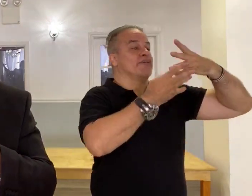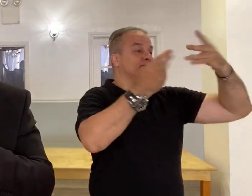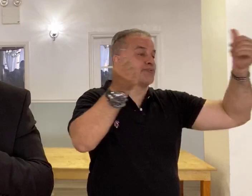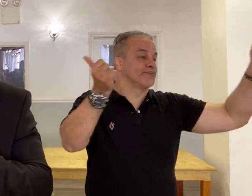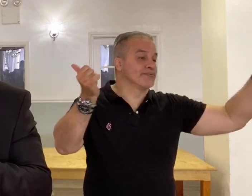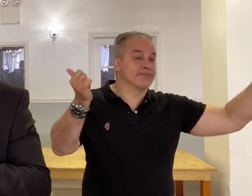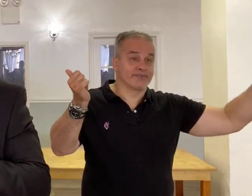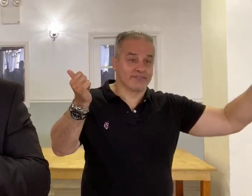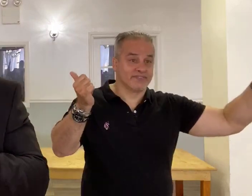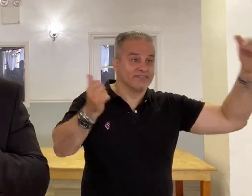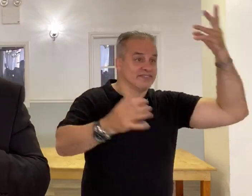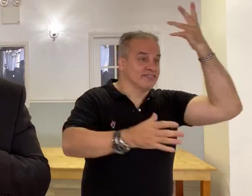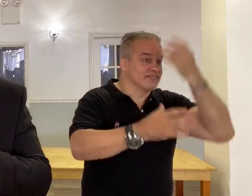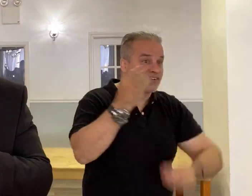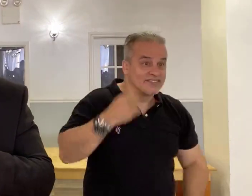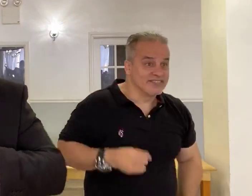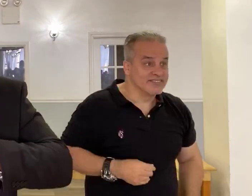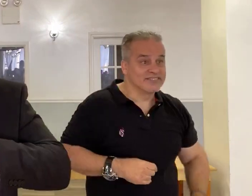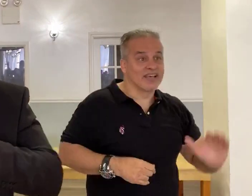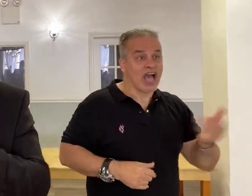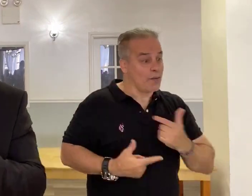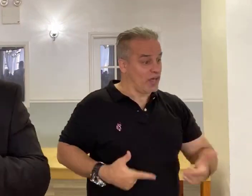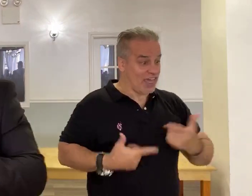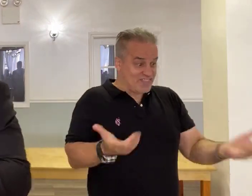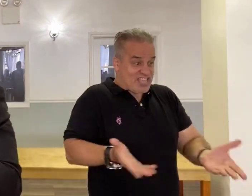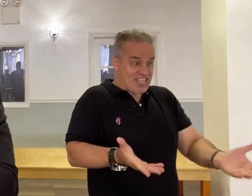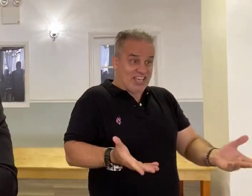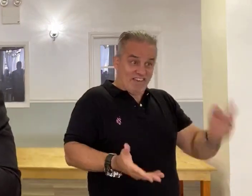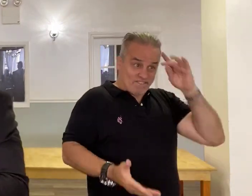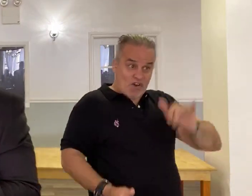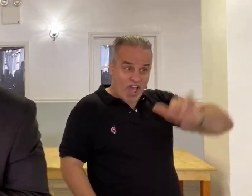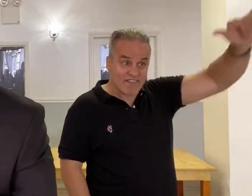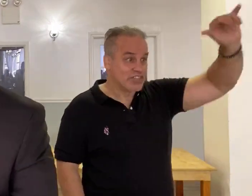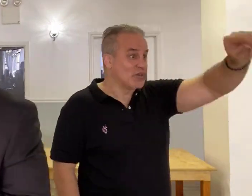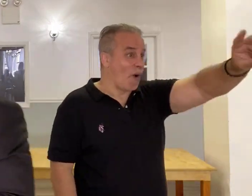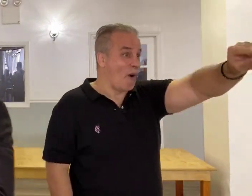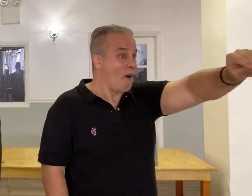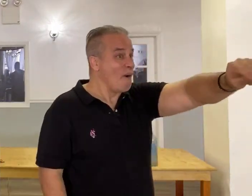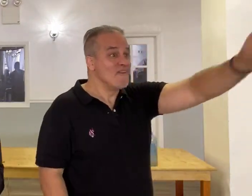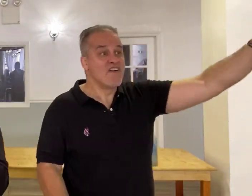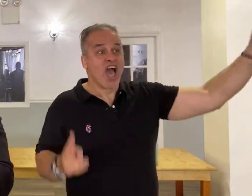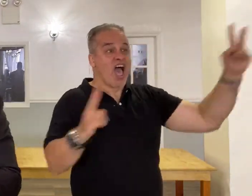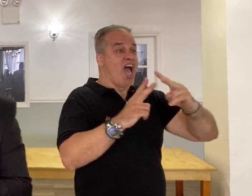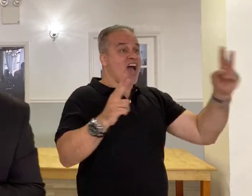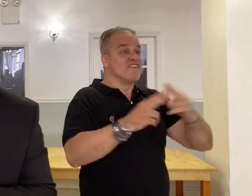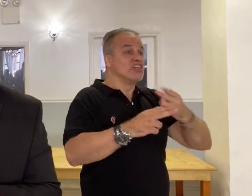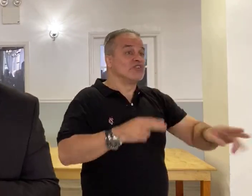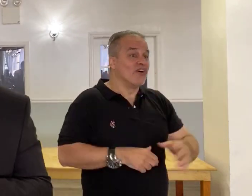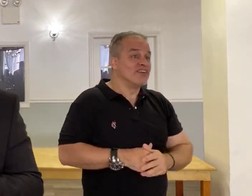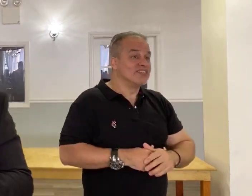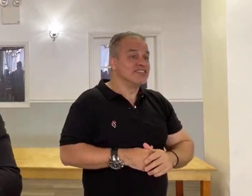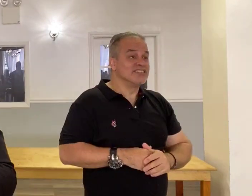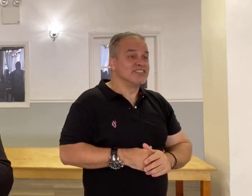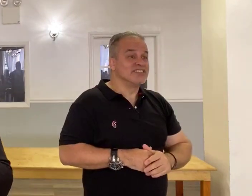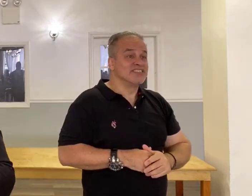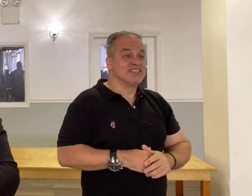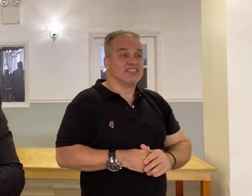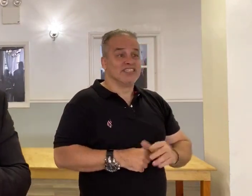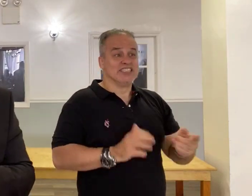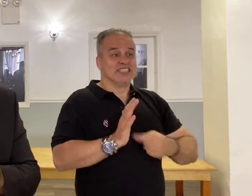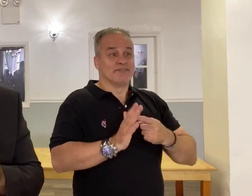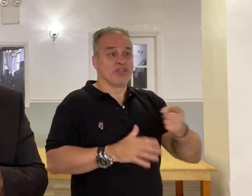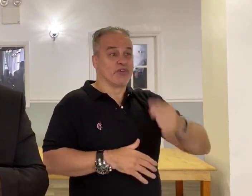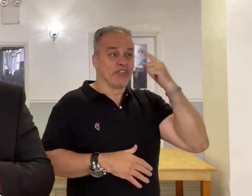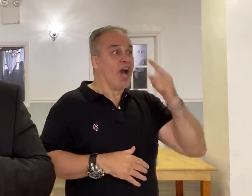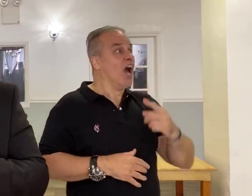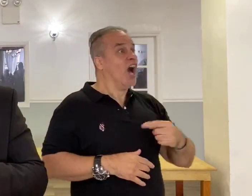You're not here forever. Our lives are so short. They're so short that when our time it is to die, we don't wanna die. We don't wanna leave this world,